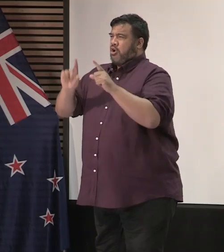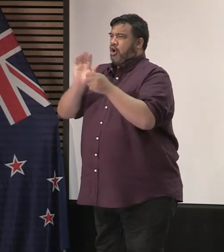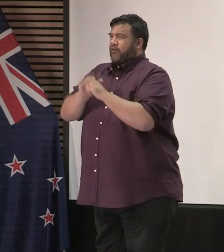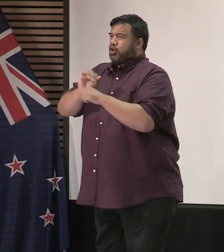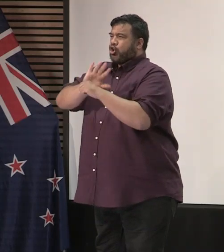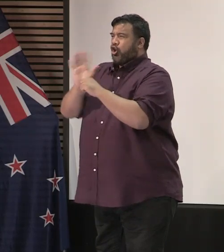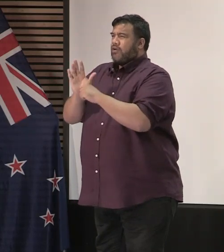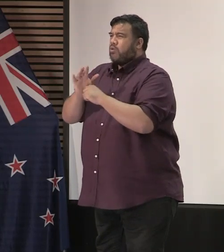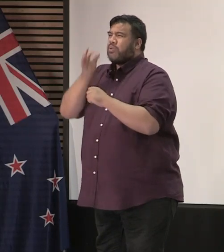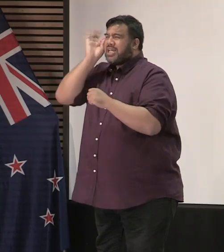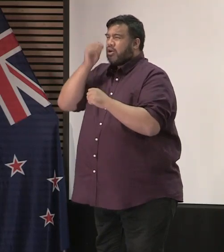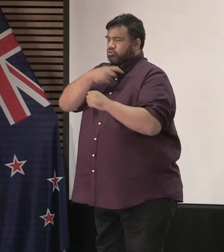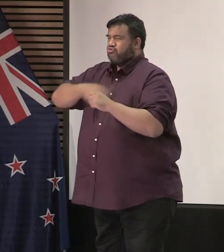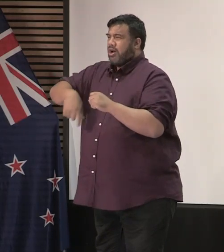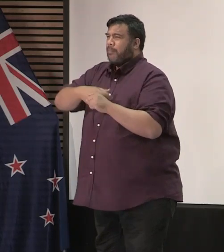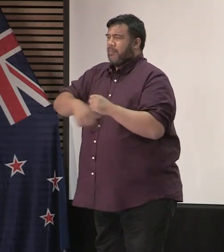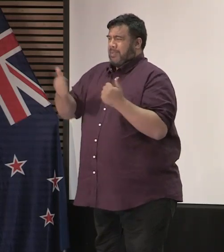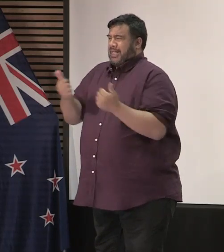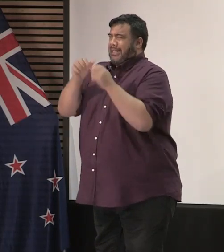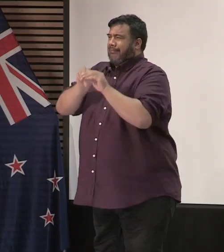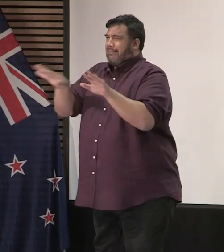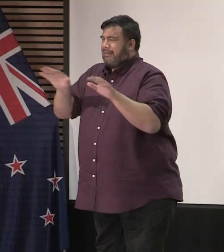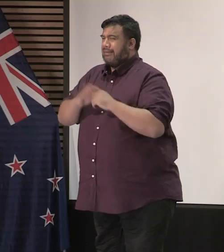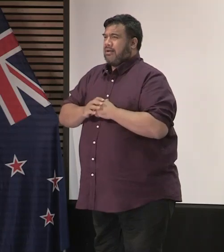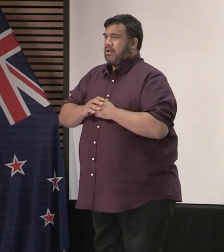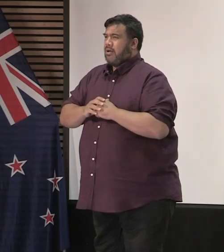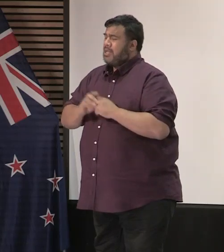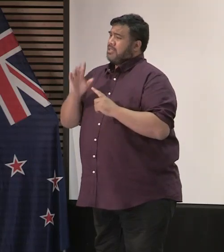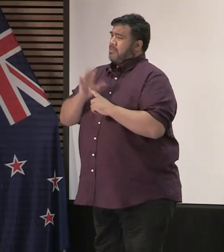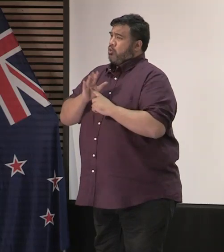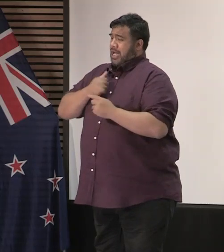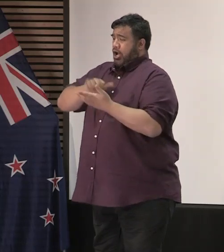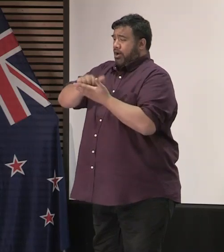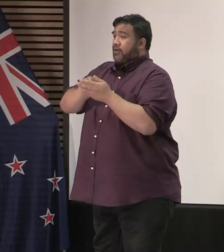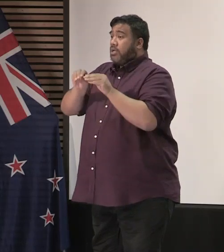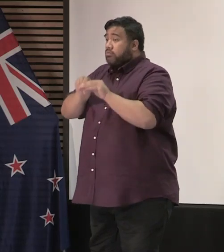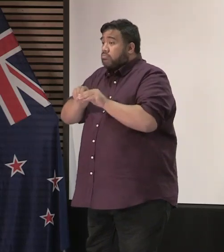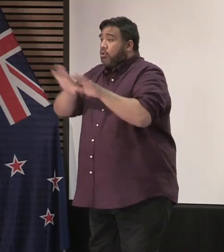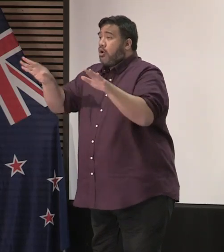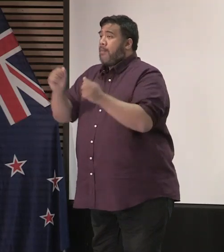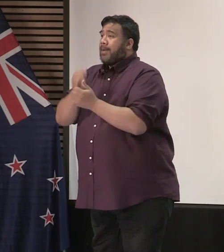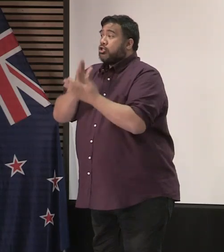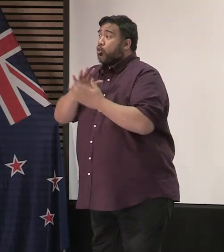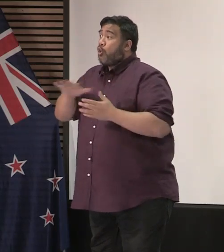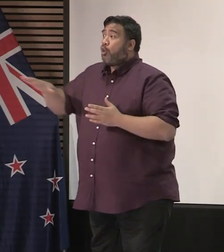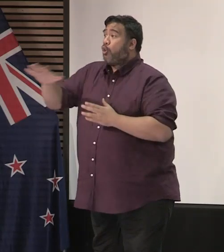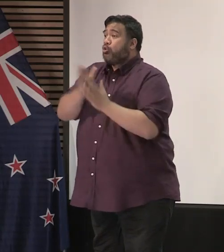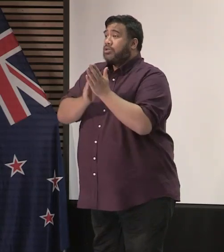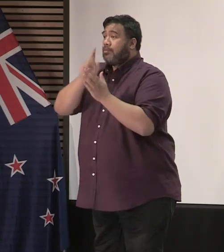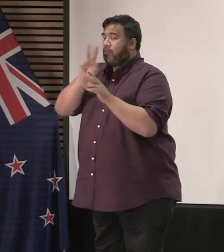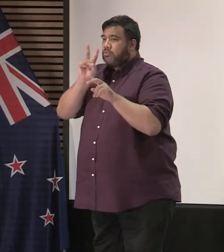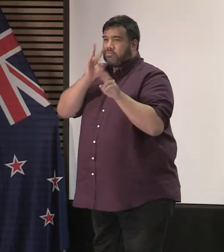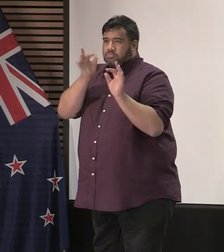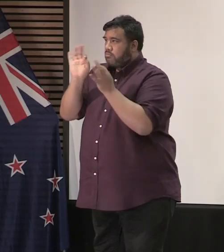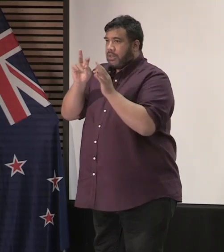me, what I would say is we do need to be present where people are. And so that means that we are behaving in the same way that many private enterprises